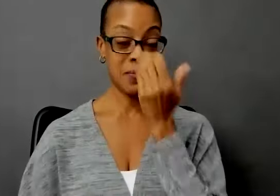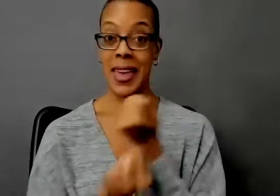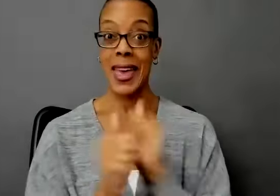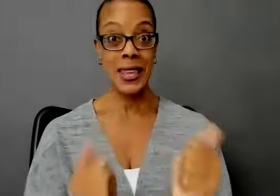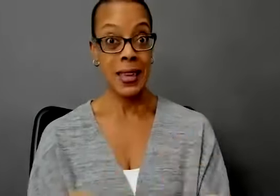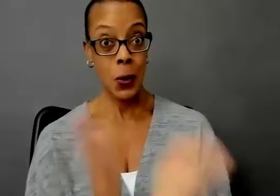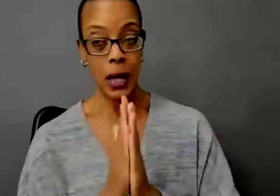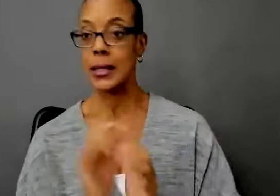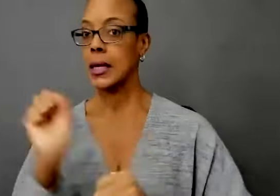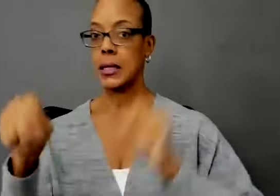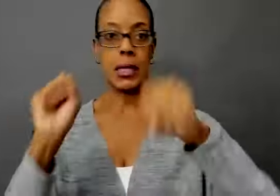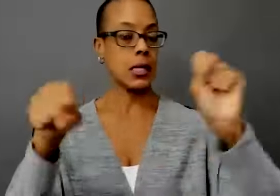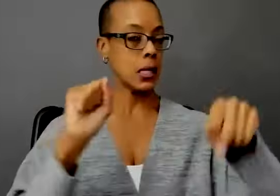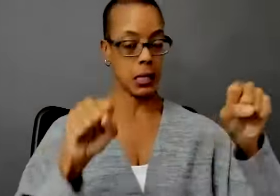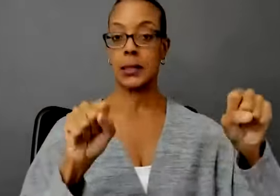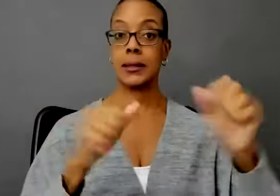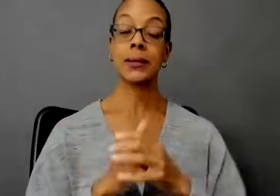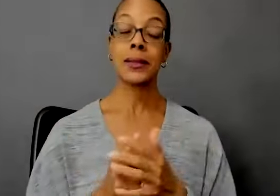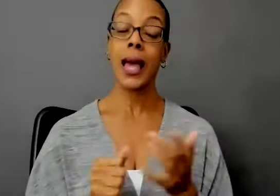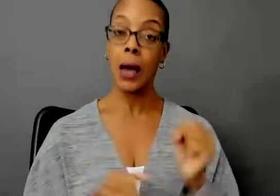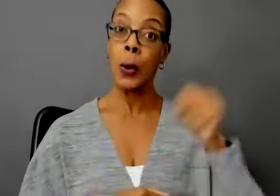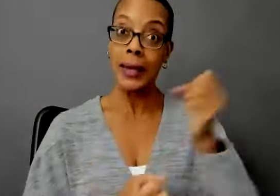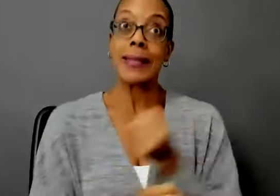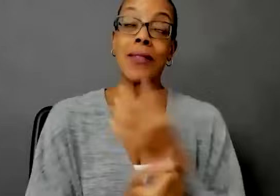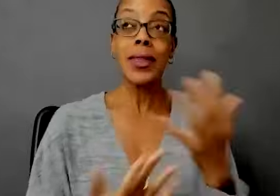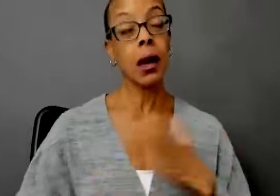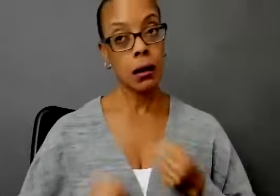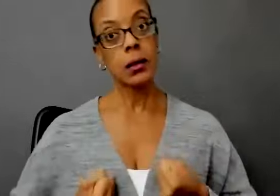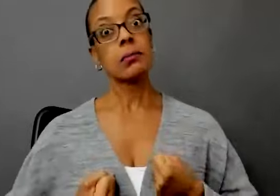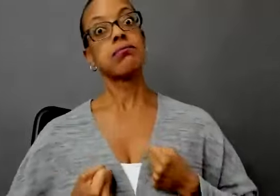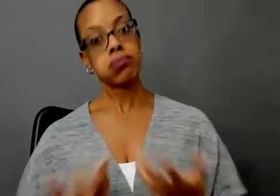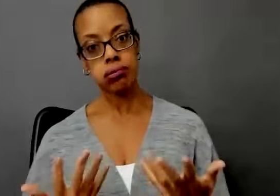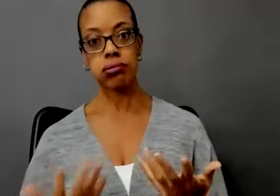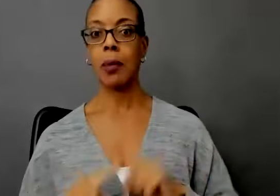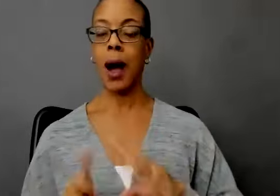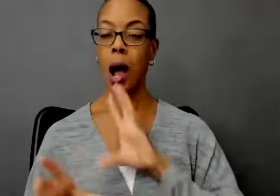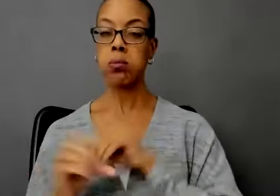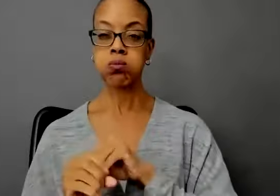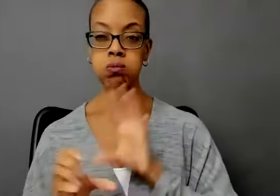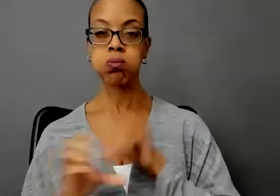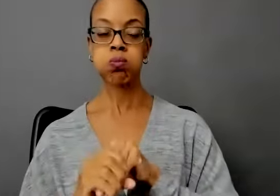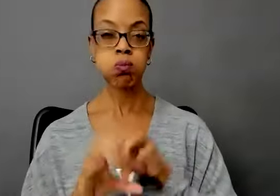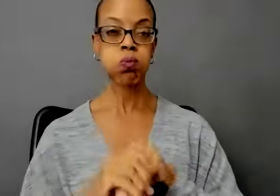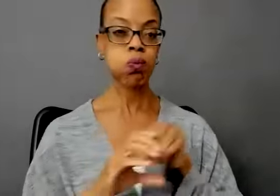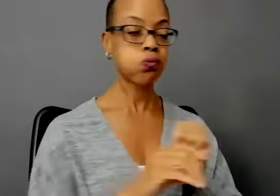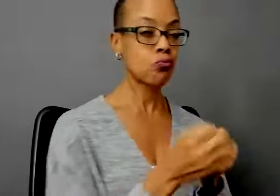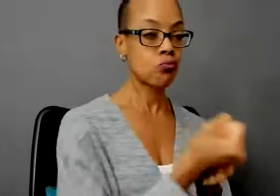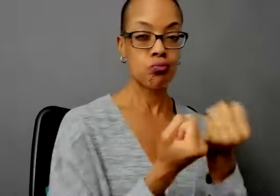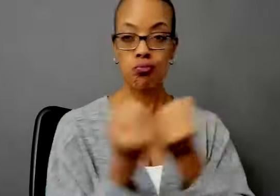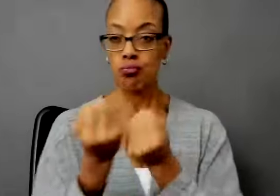we did. And it was very tiring and exhausting, but super, super important for us. And I think, you